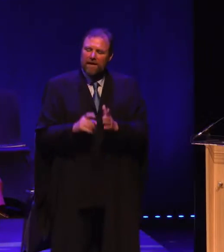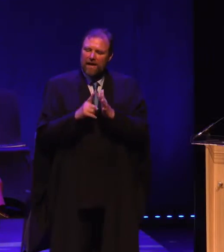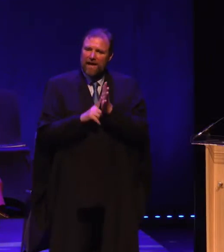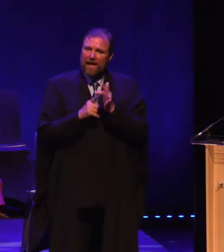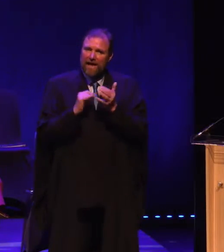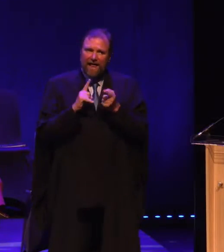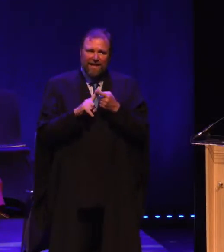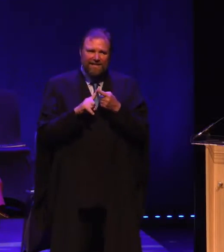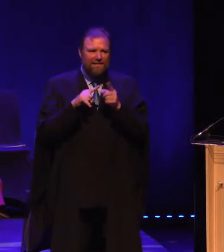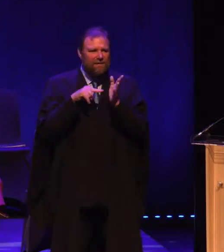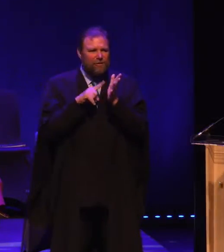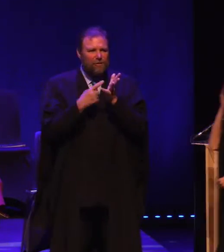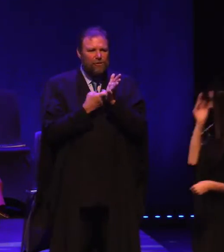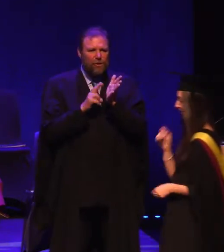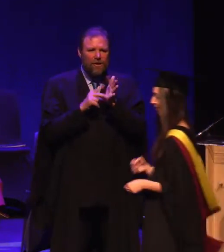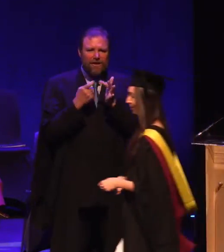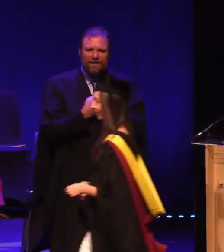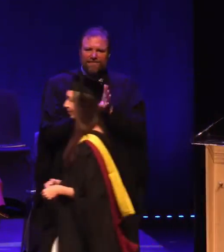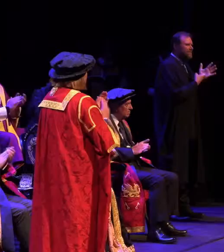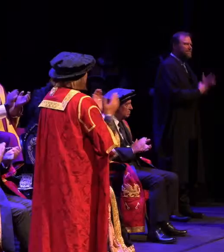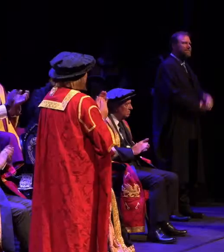Elise Turner.